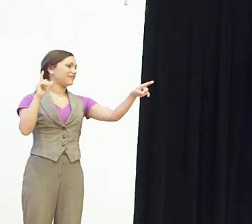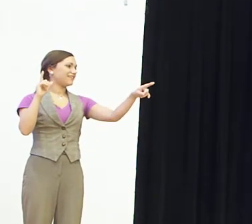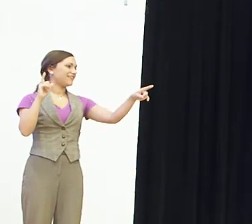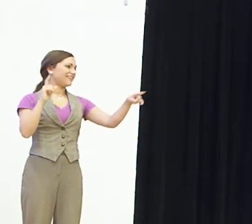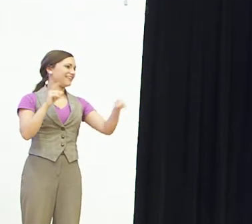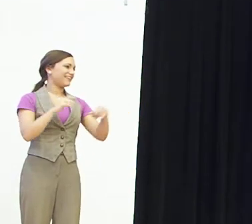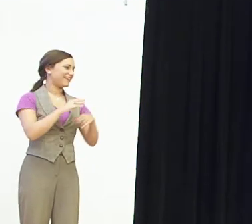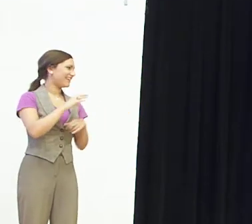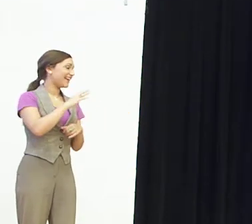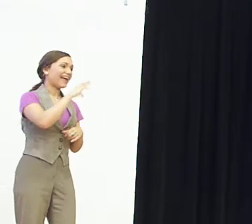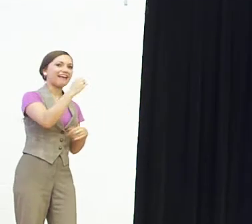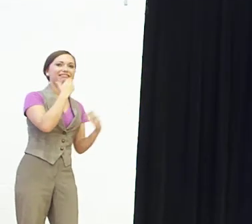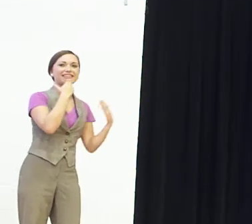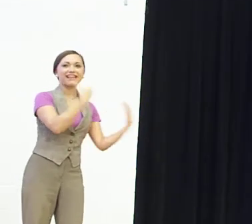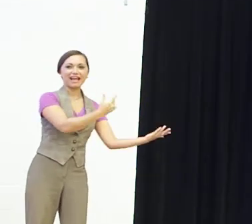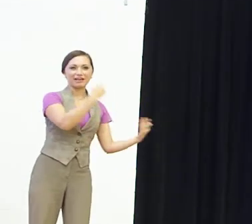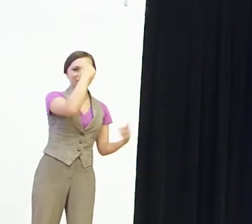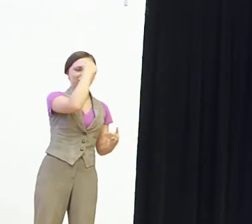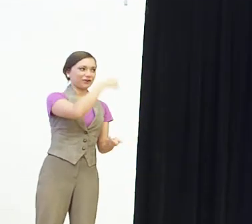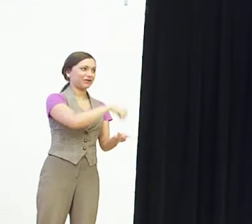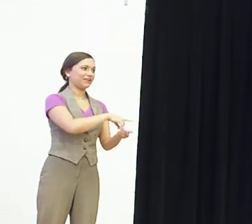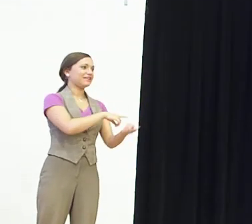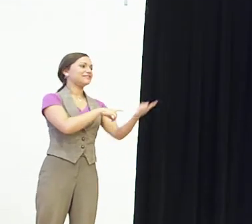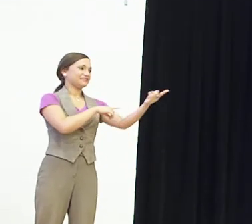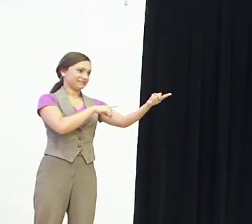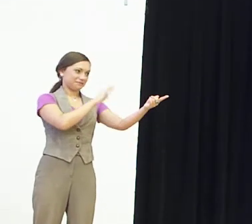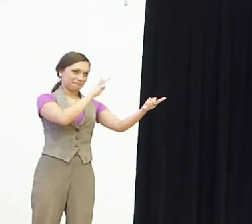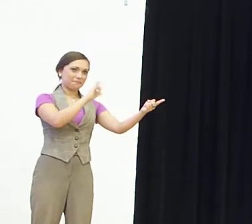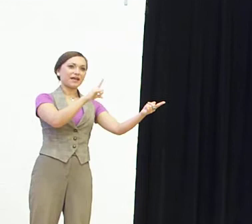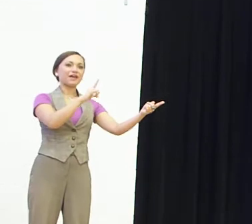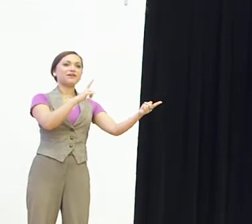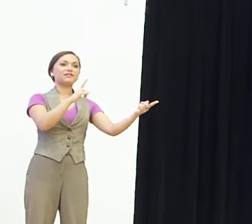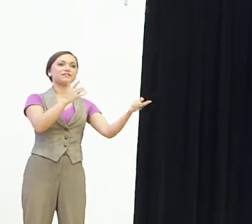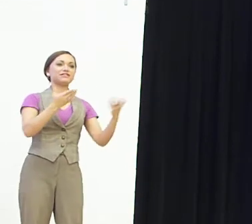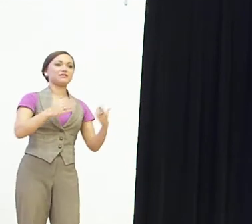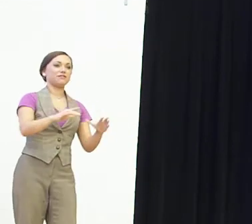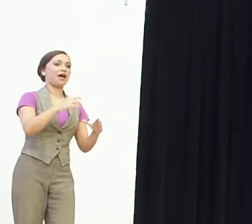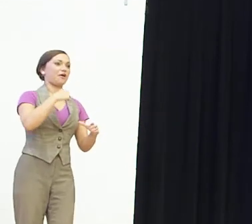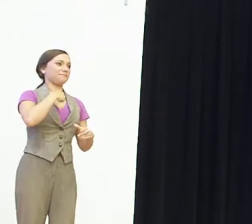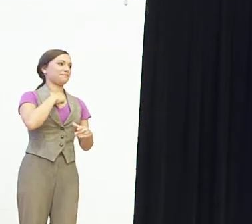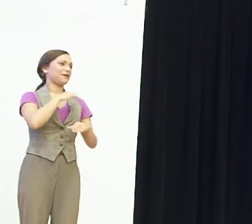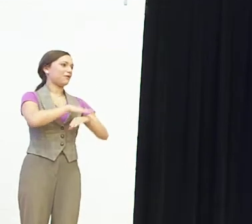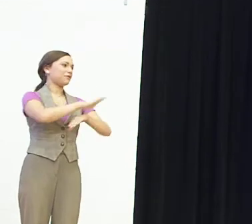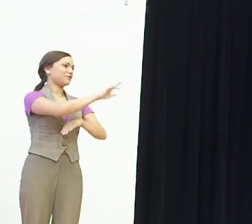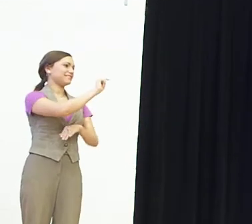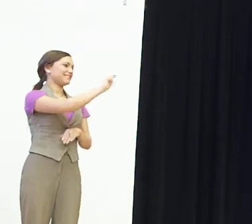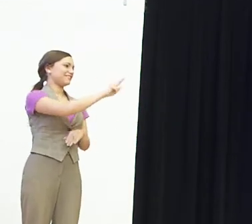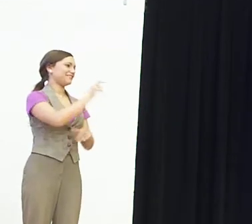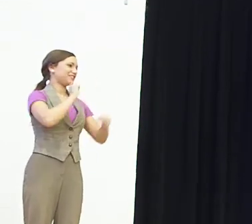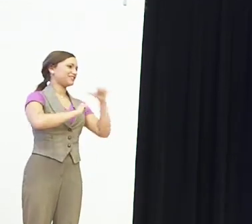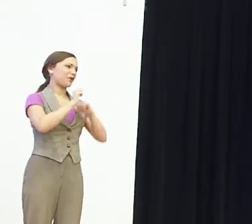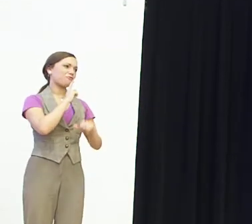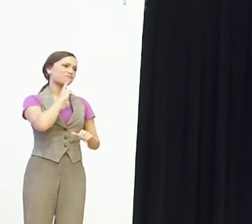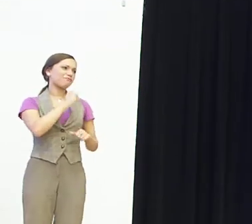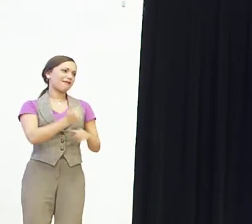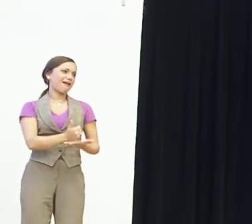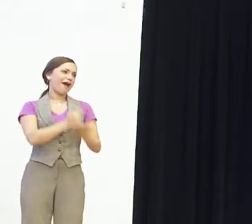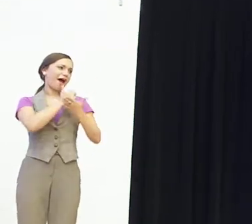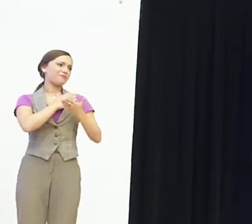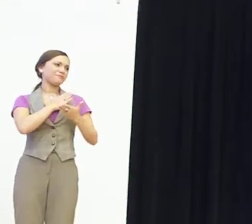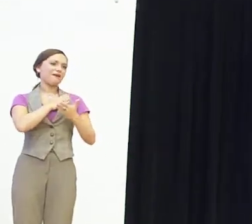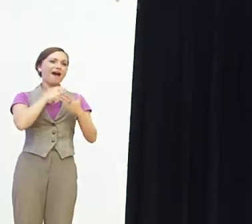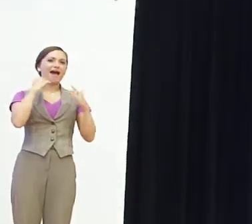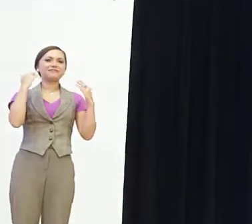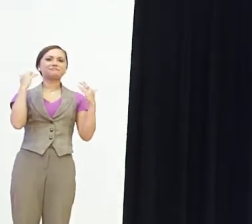I was going to say, I was going to thank the doctor for allowing me to be on her TV show. Really raised my profile.